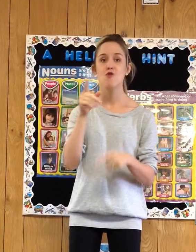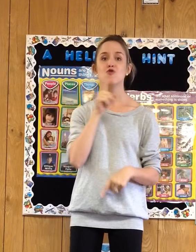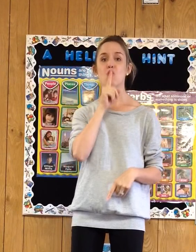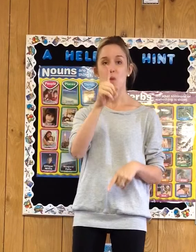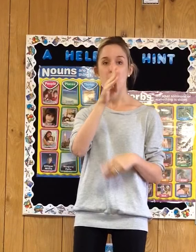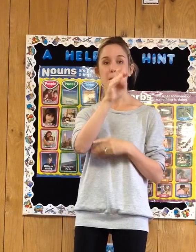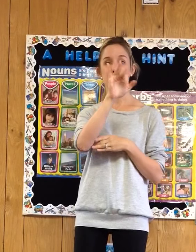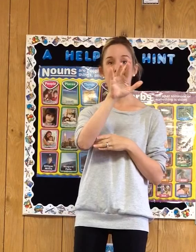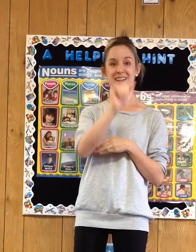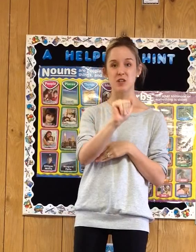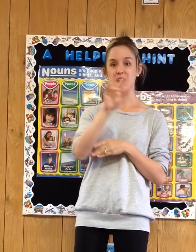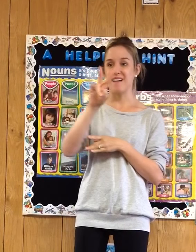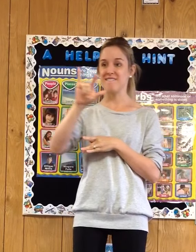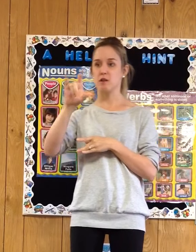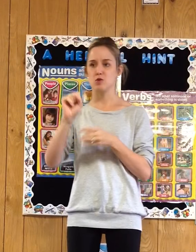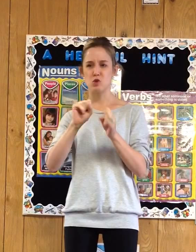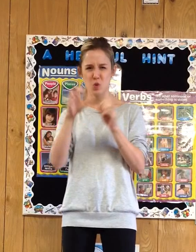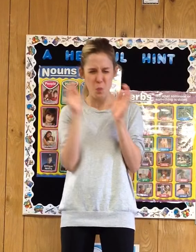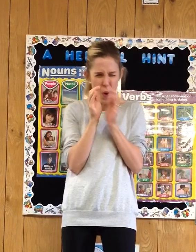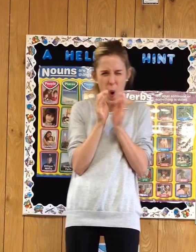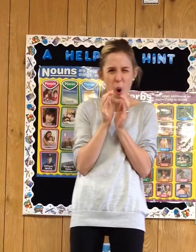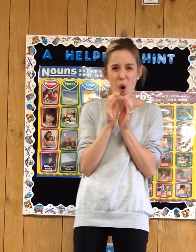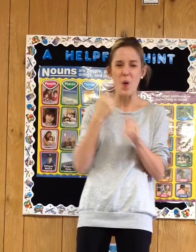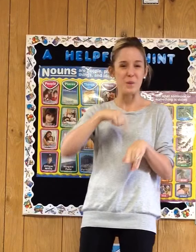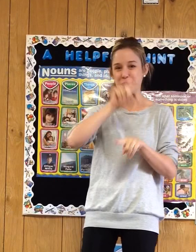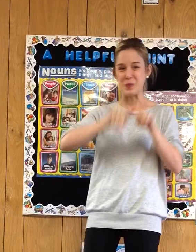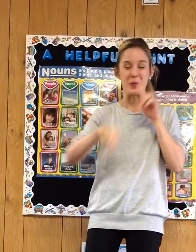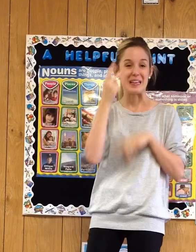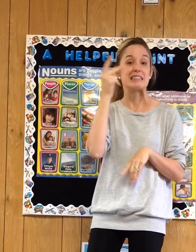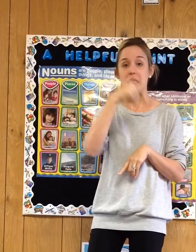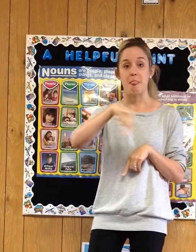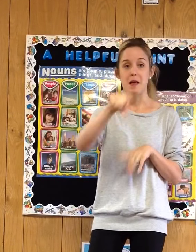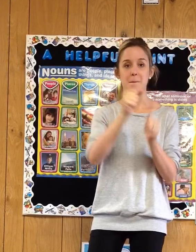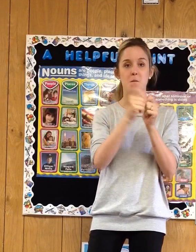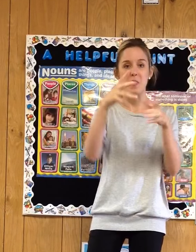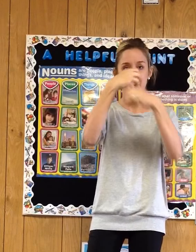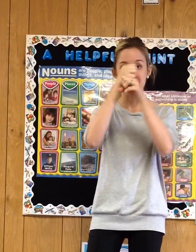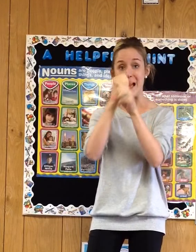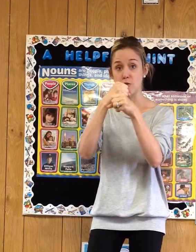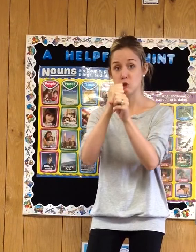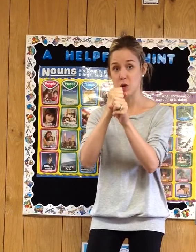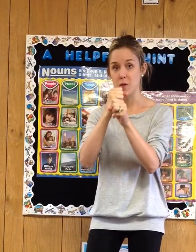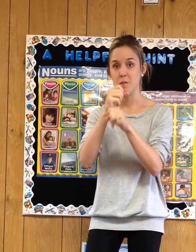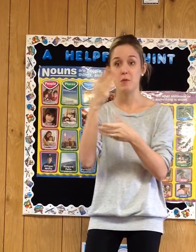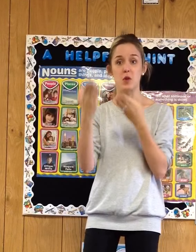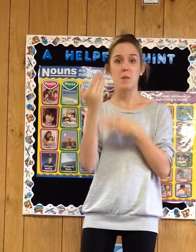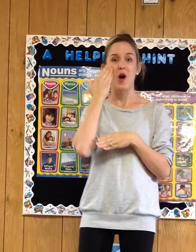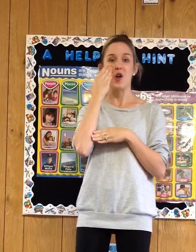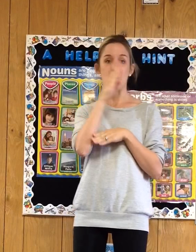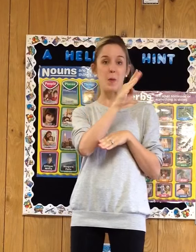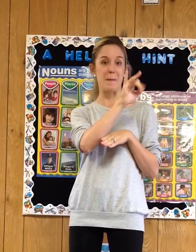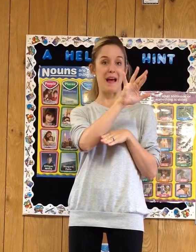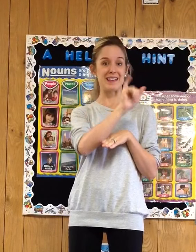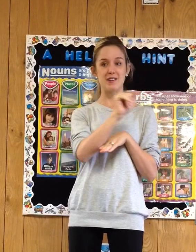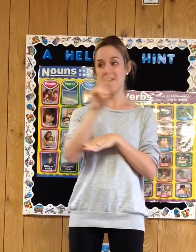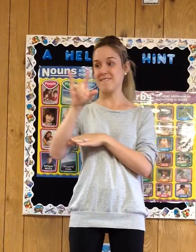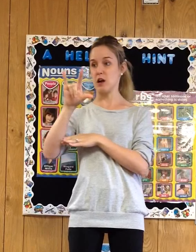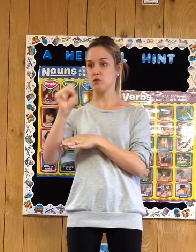bacteria and viruses are so small, we can't see them without a microscope. And you guys might know bacteria and viruses because they both make us